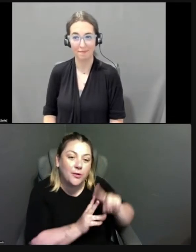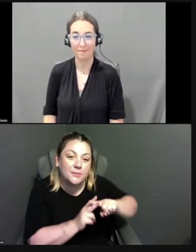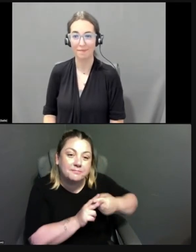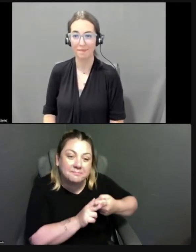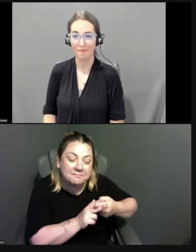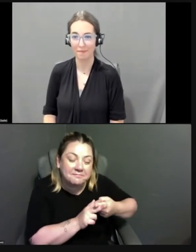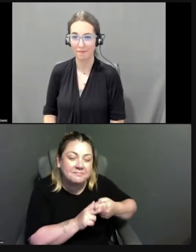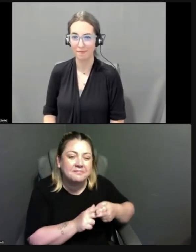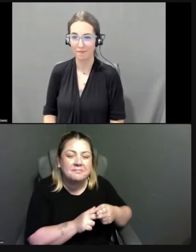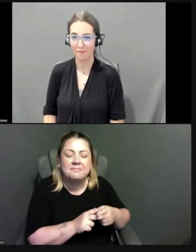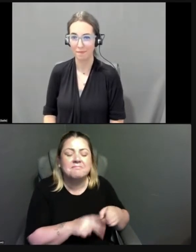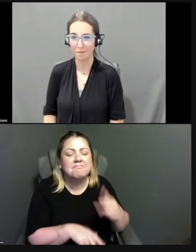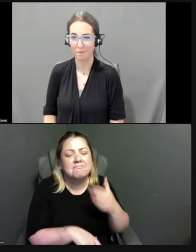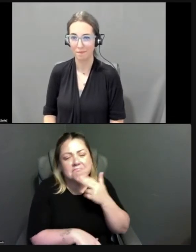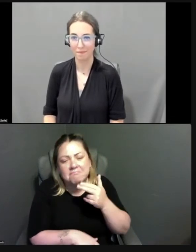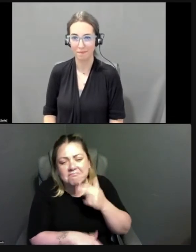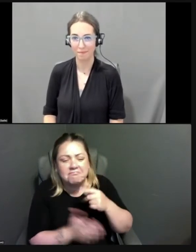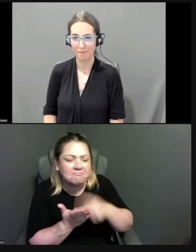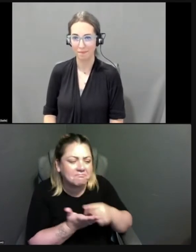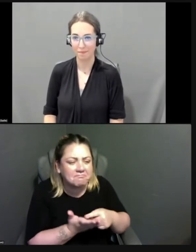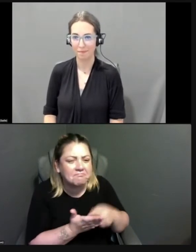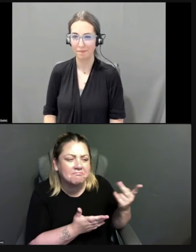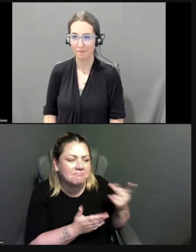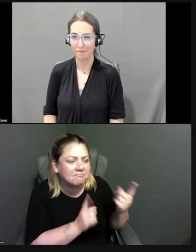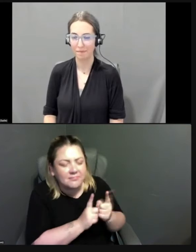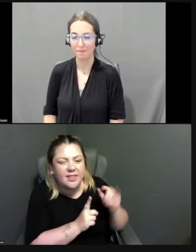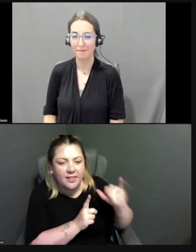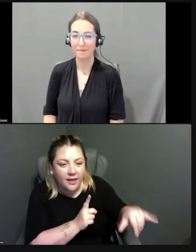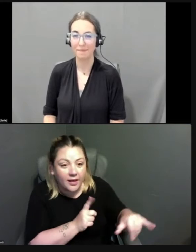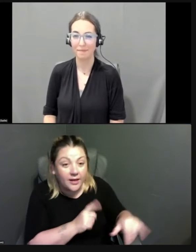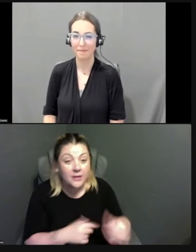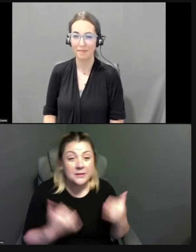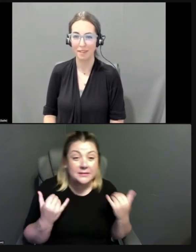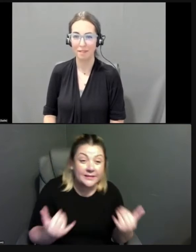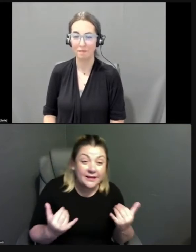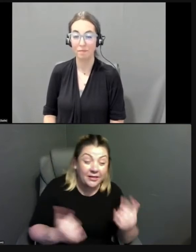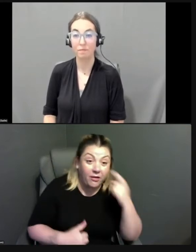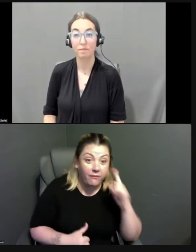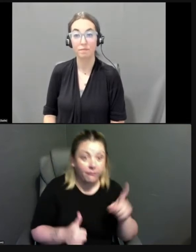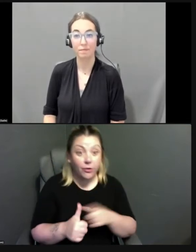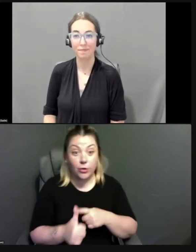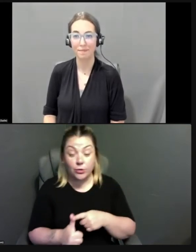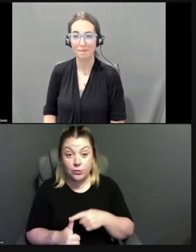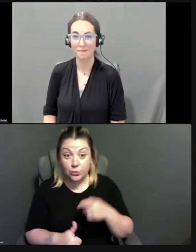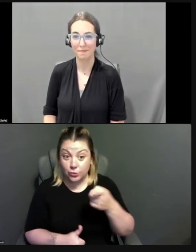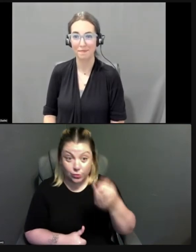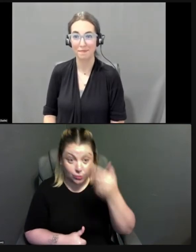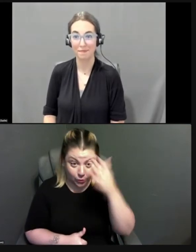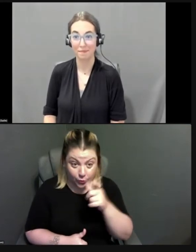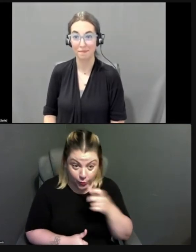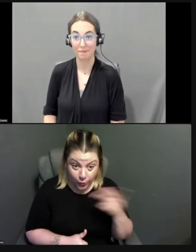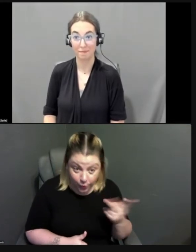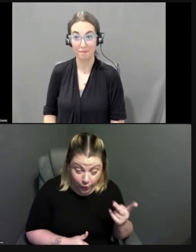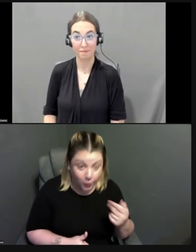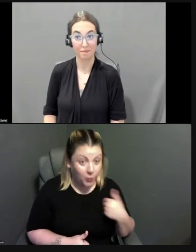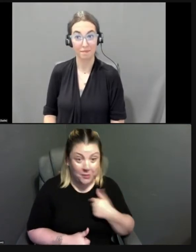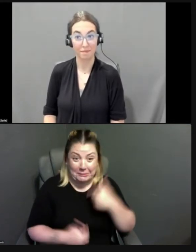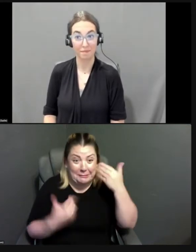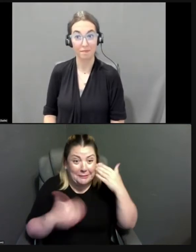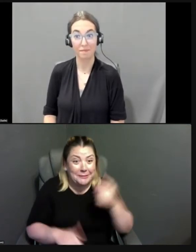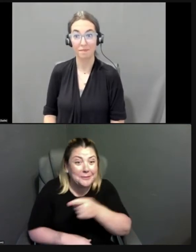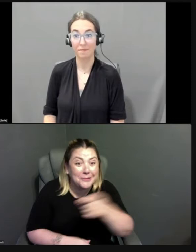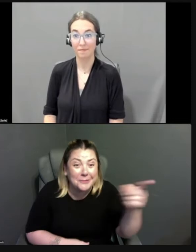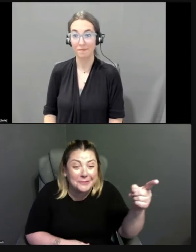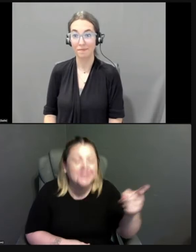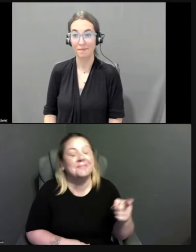sort of lay all that stuff out. But today we figured you don't know us, we don't know you, and so we are hoping that you